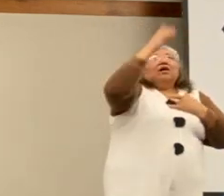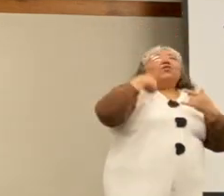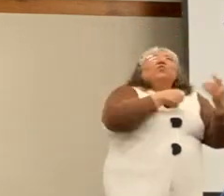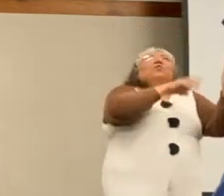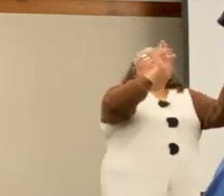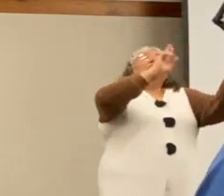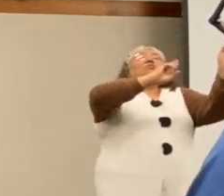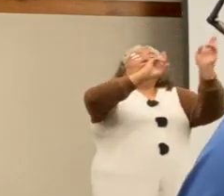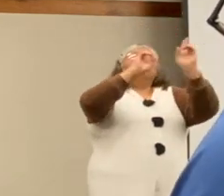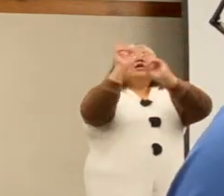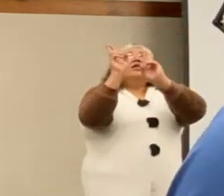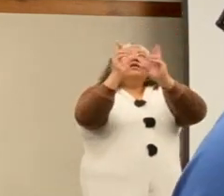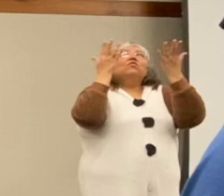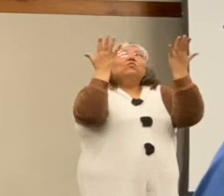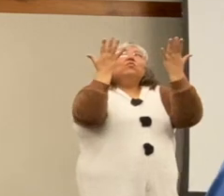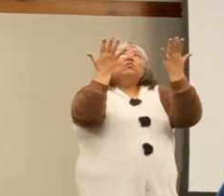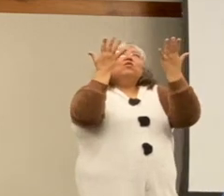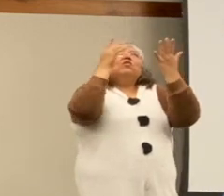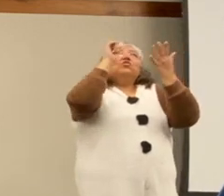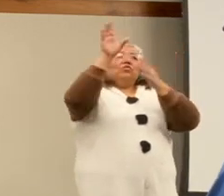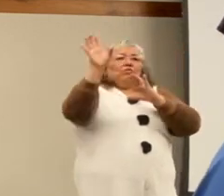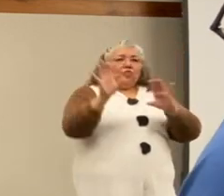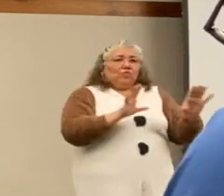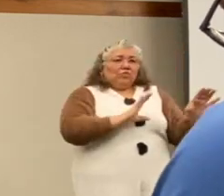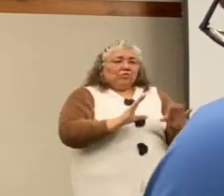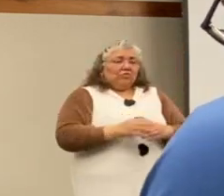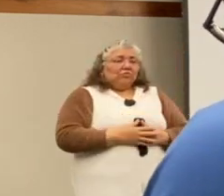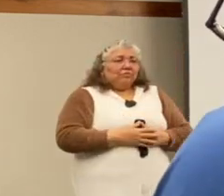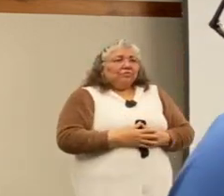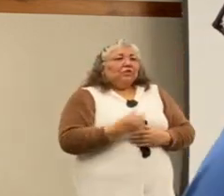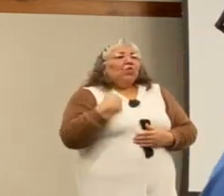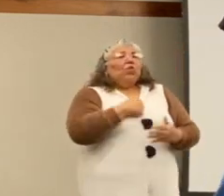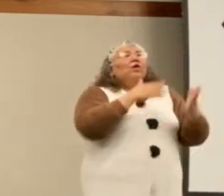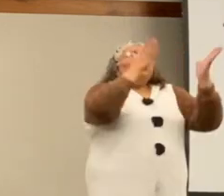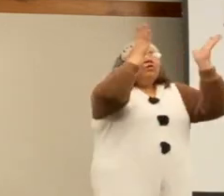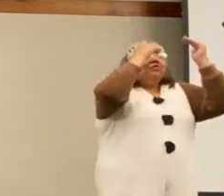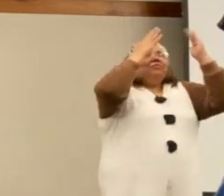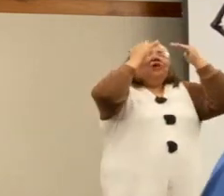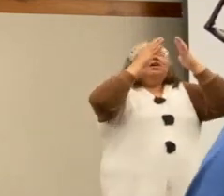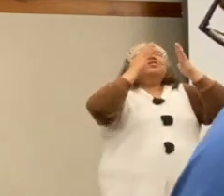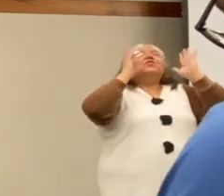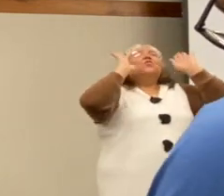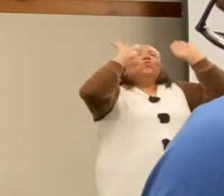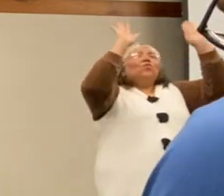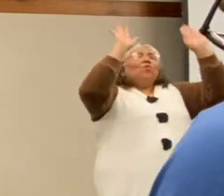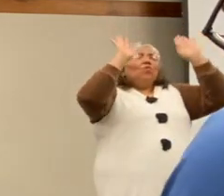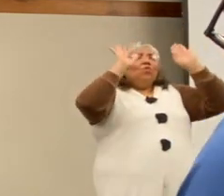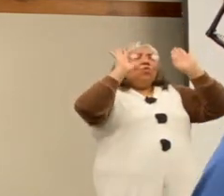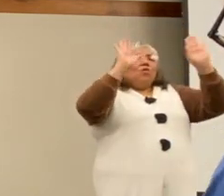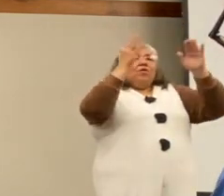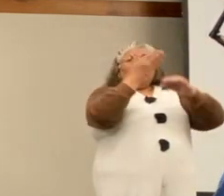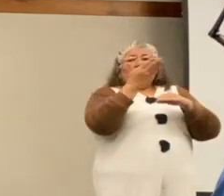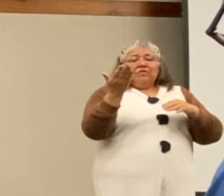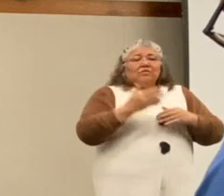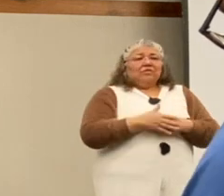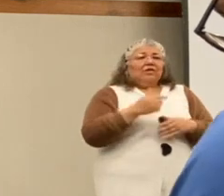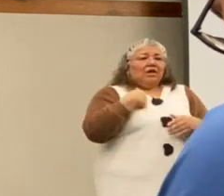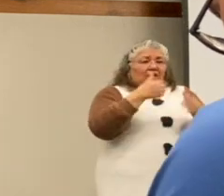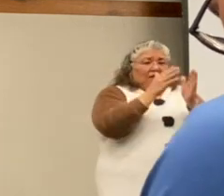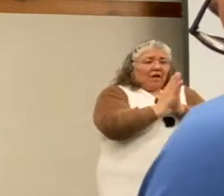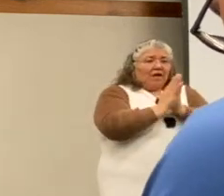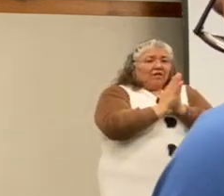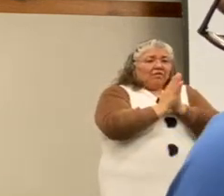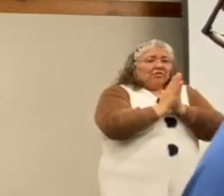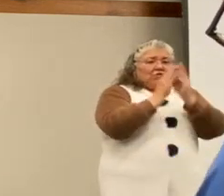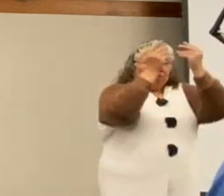ready for what you are going to do. We are expecting big things today. And so, Lord, I just ask that you just